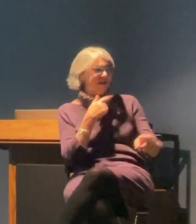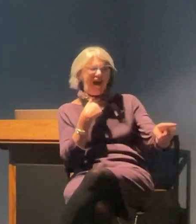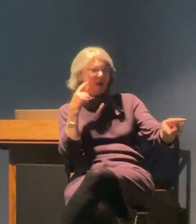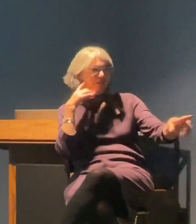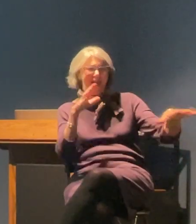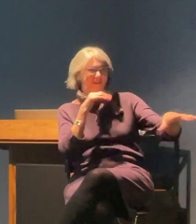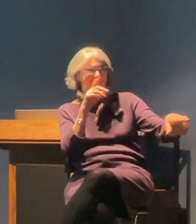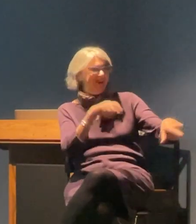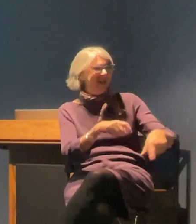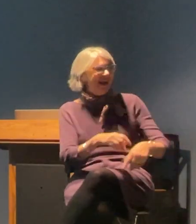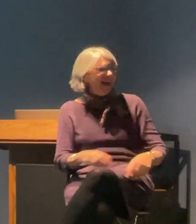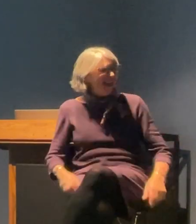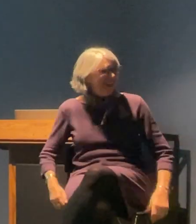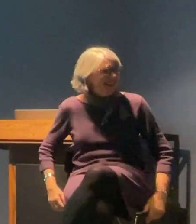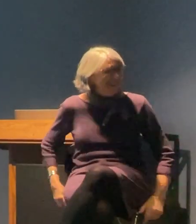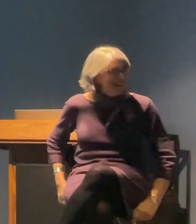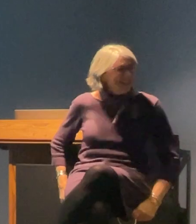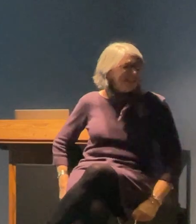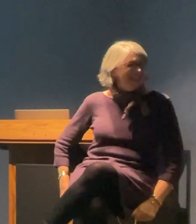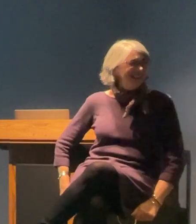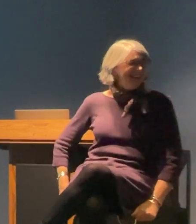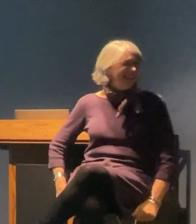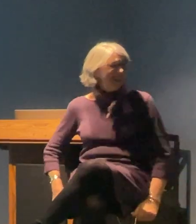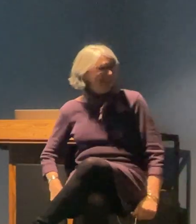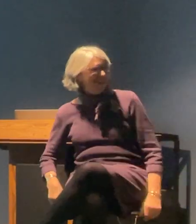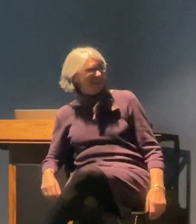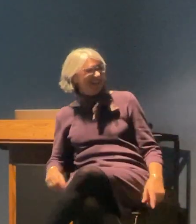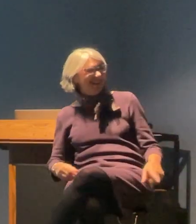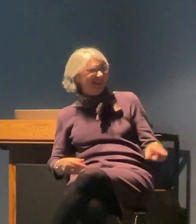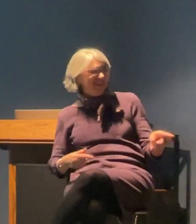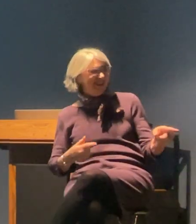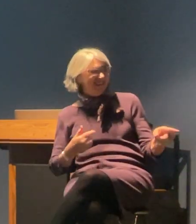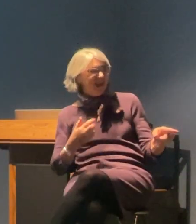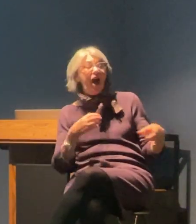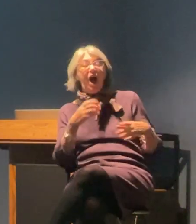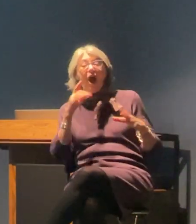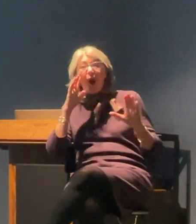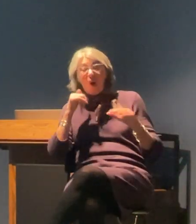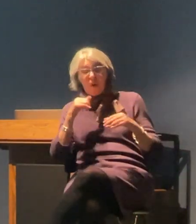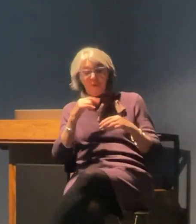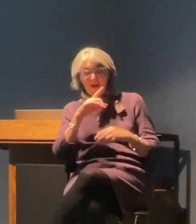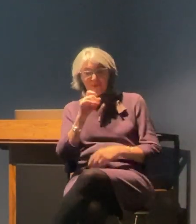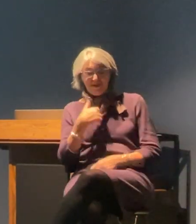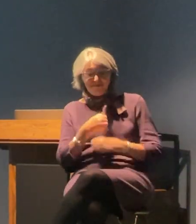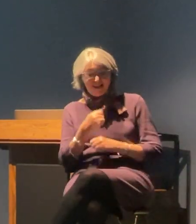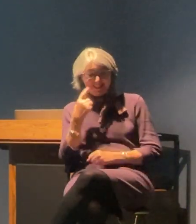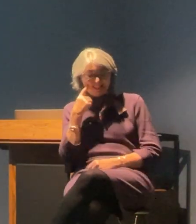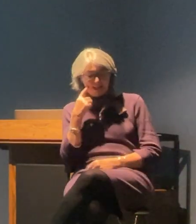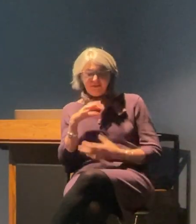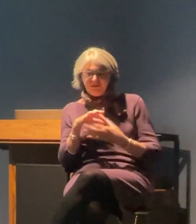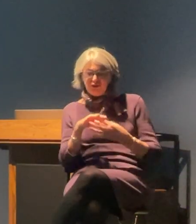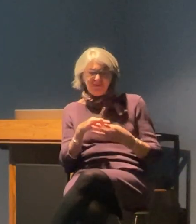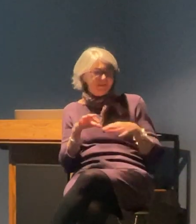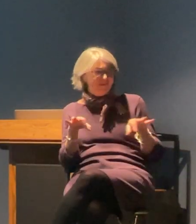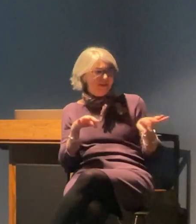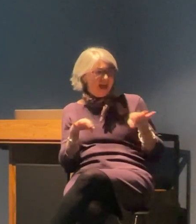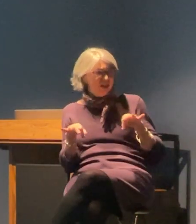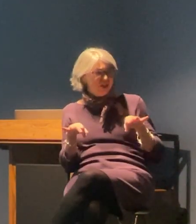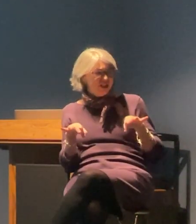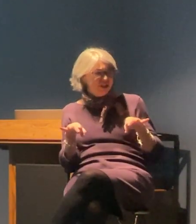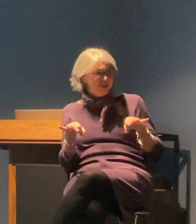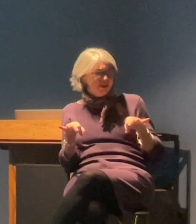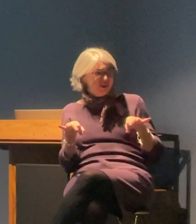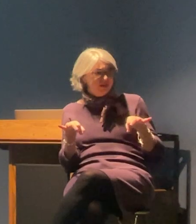you don't need it. You can do it? Okay, all right. I hope my question makes sense, but as far as fashion goes,